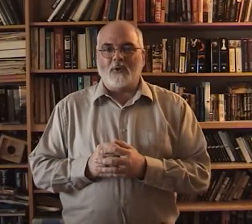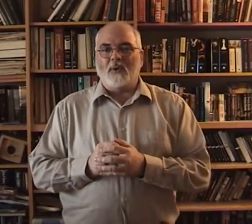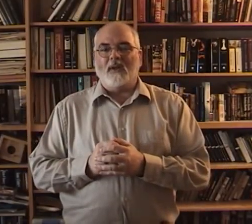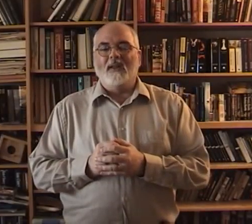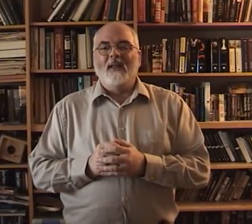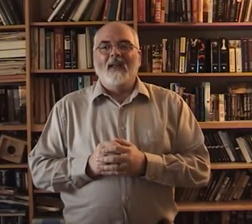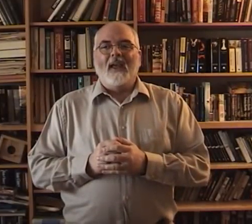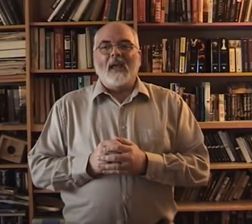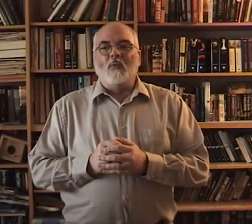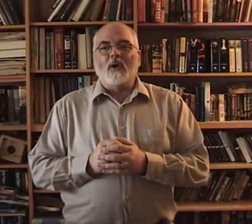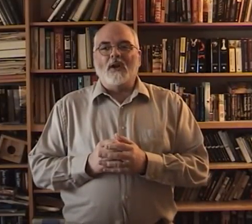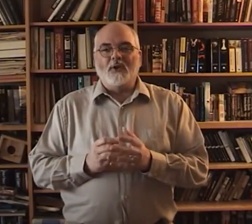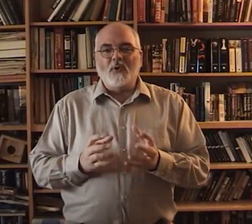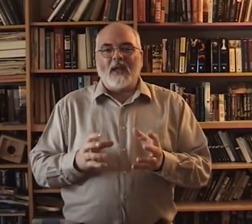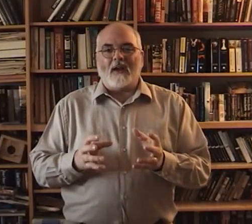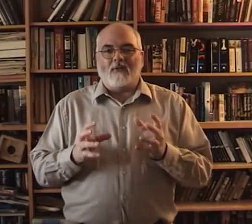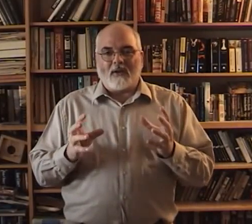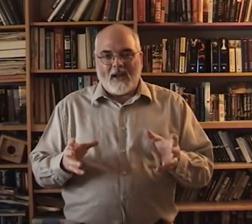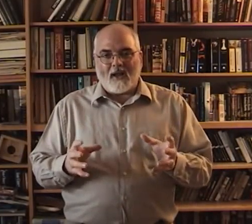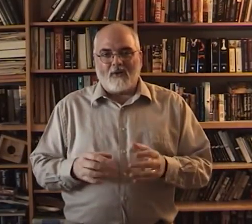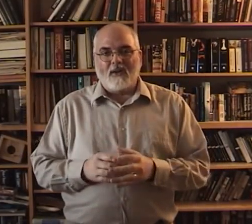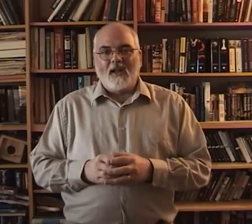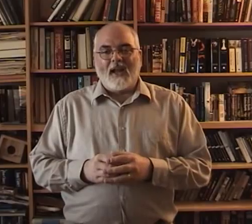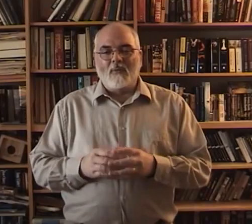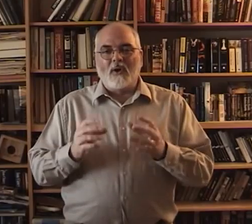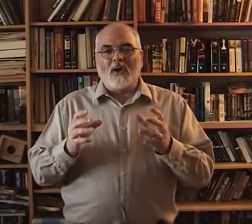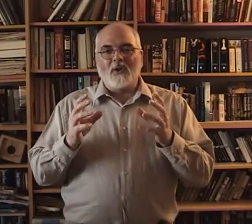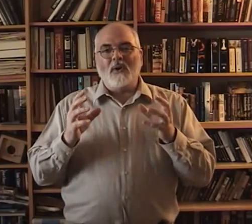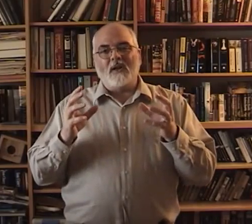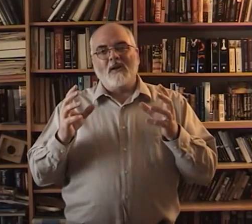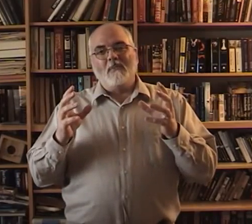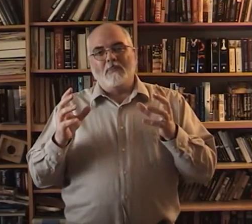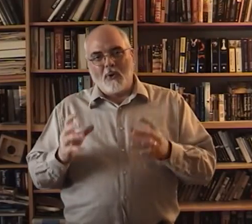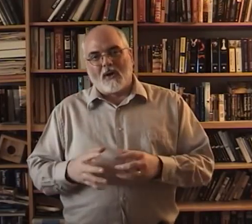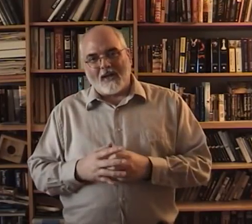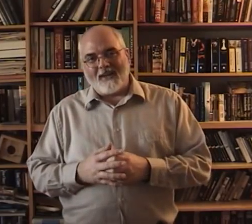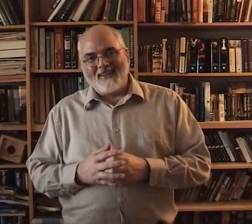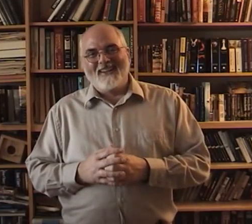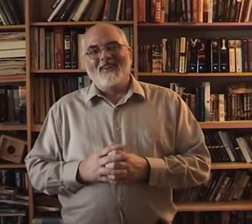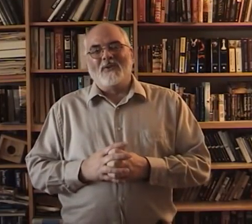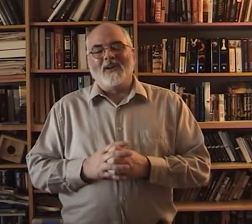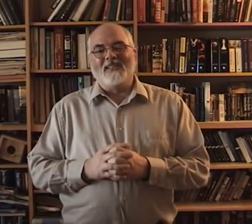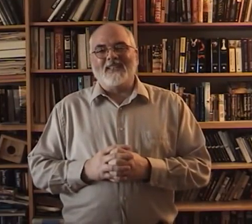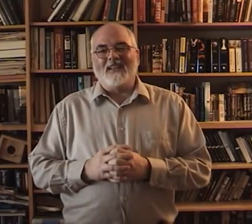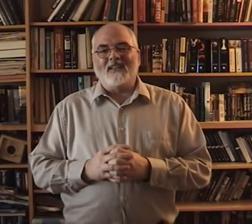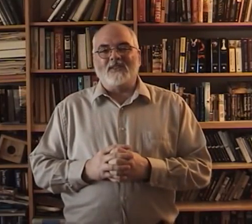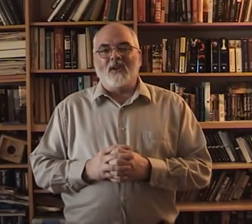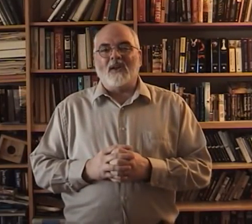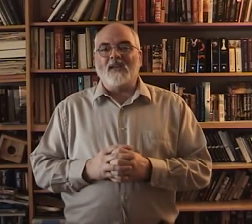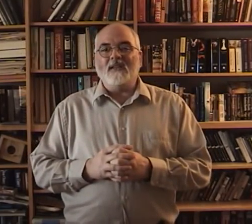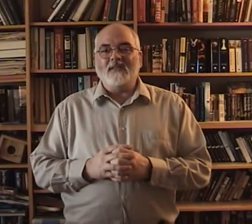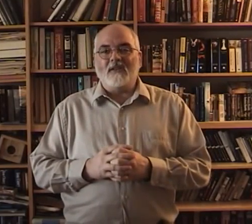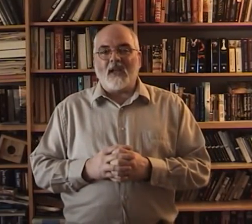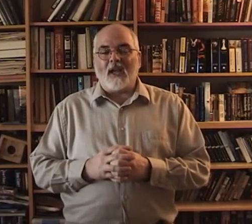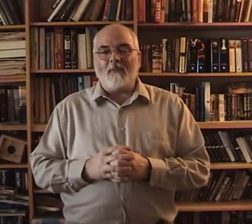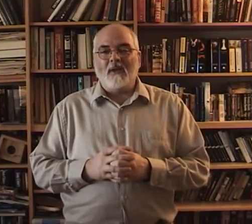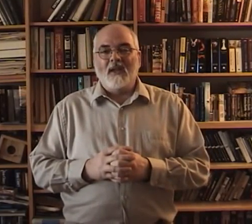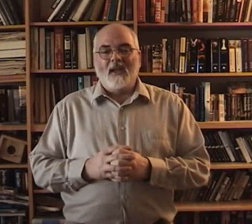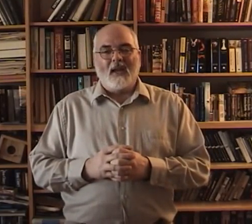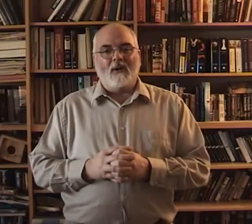it. And we're going to do that now, and we're going to do it poorly. We're going to sing the song "He Still Came," and we're